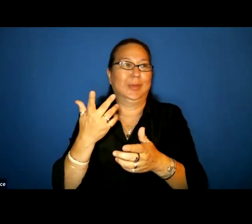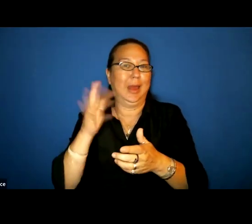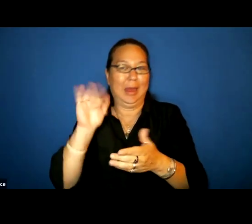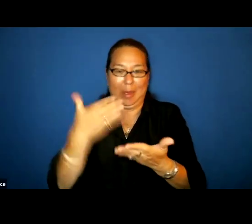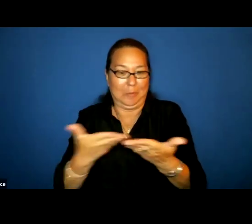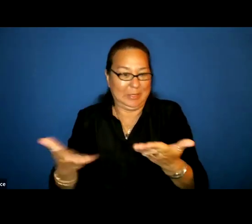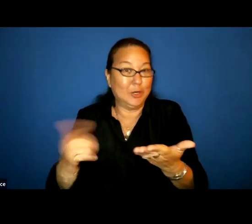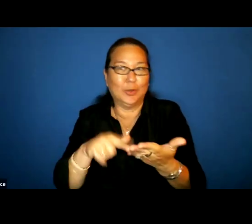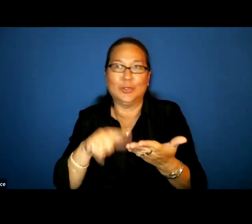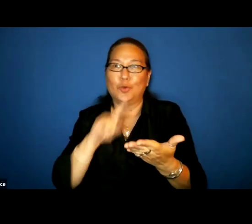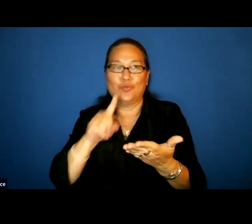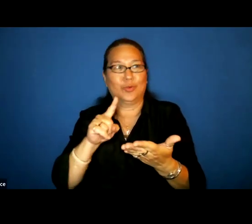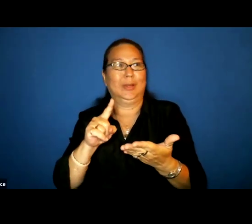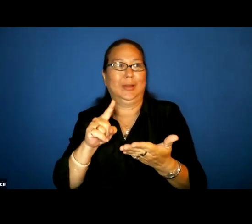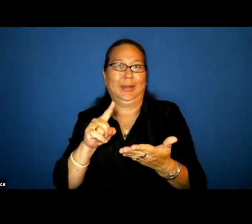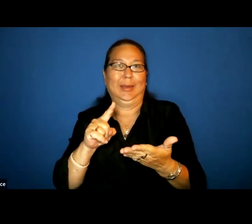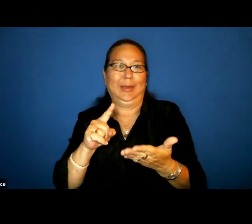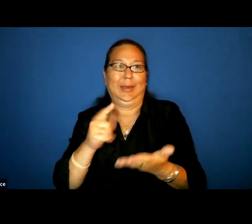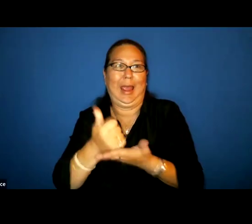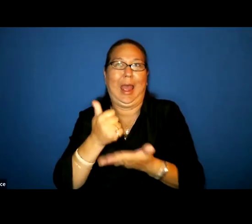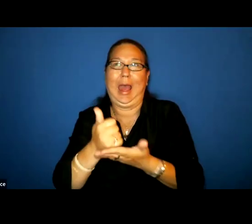highest level of